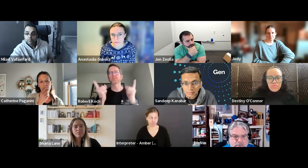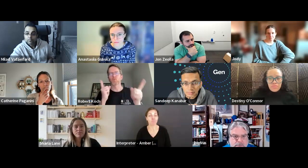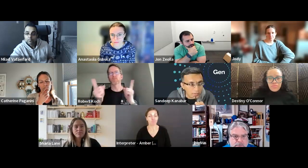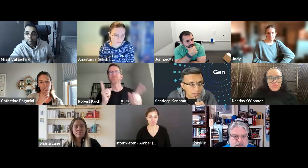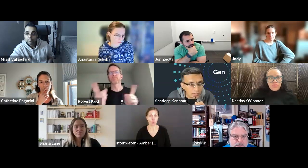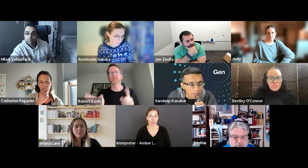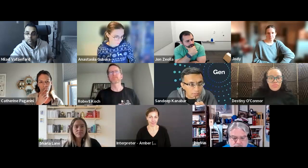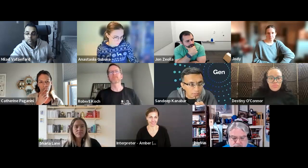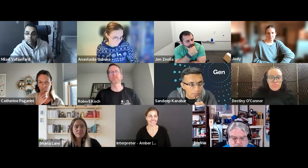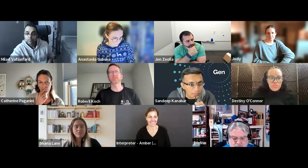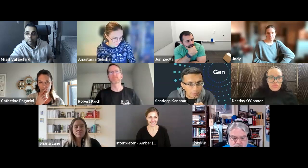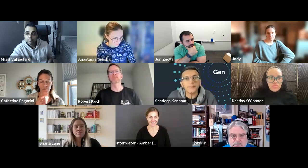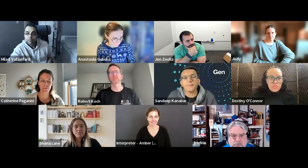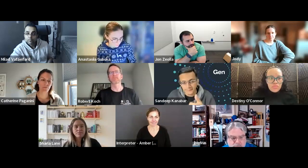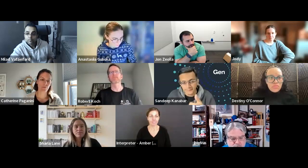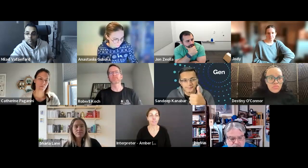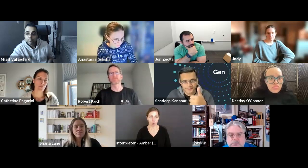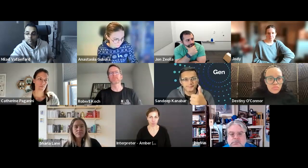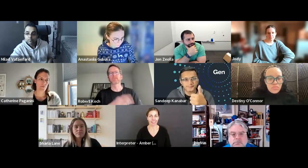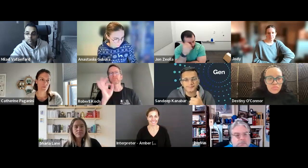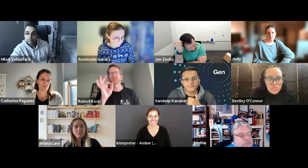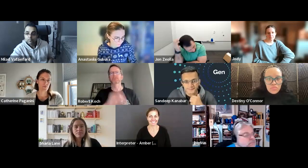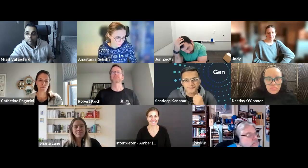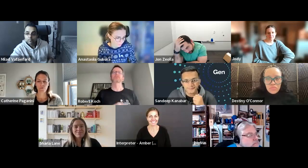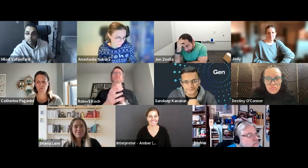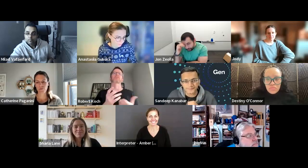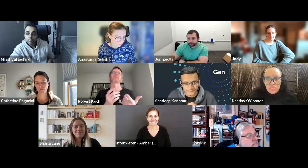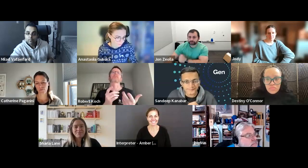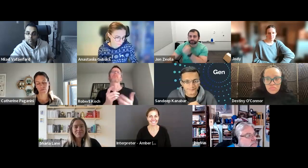Both. Both. Both, yes.